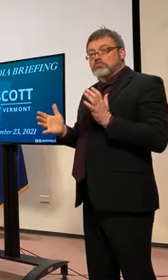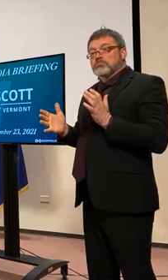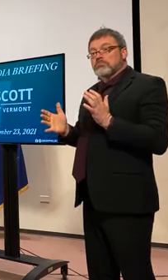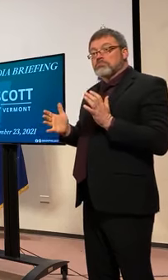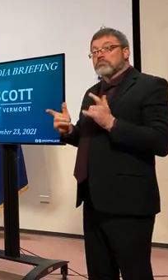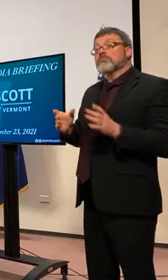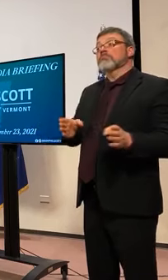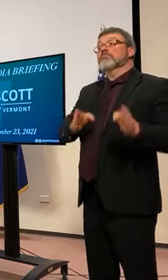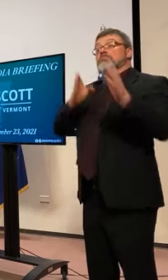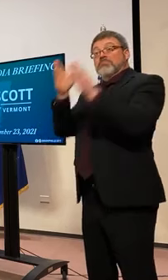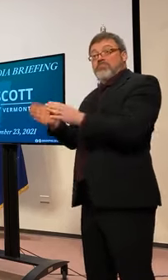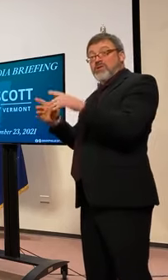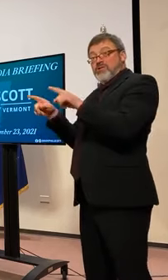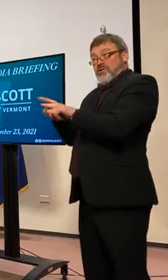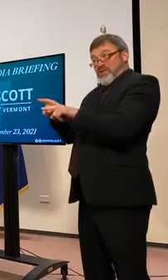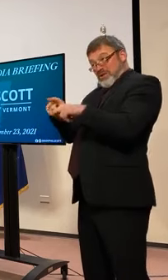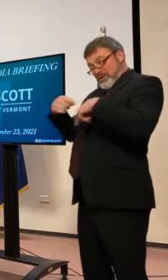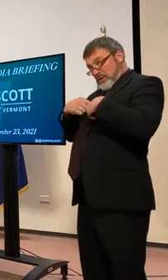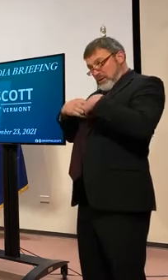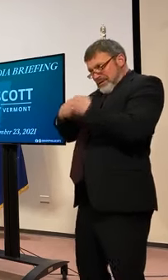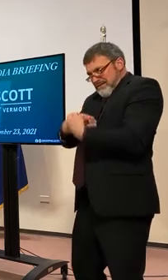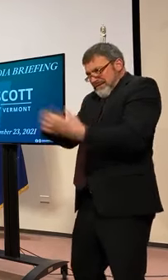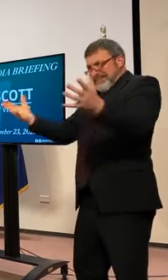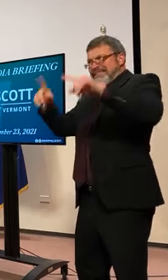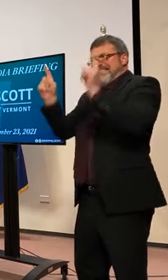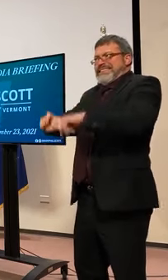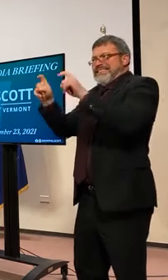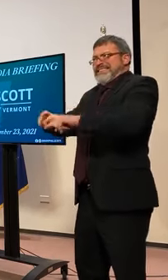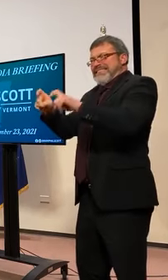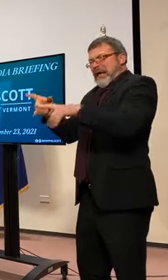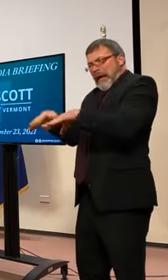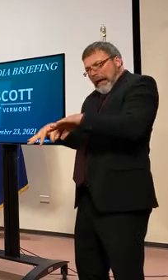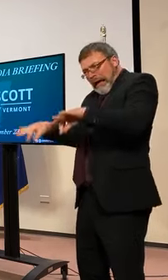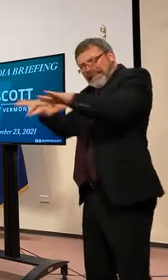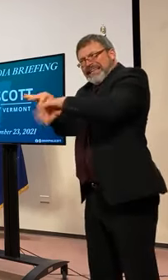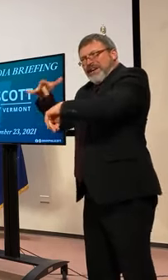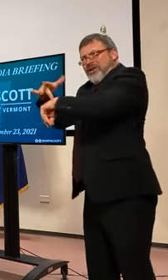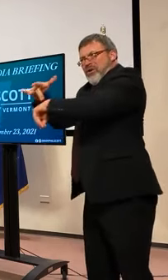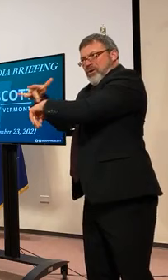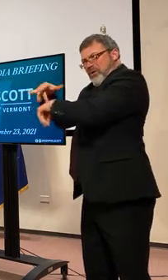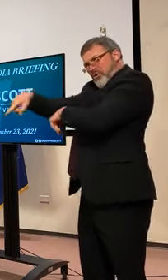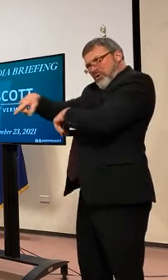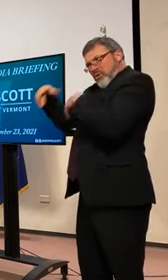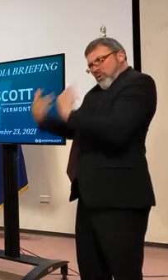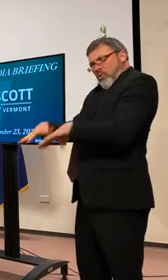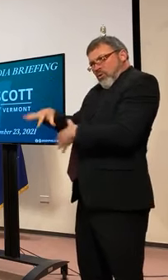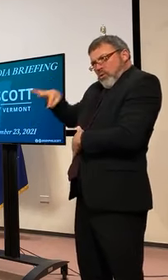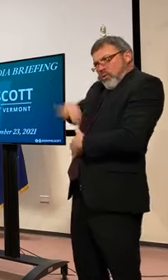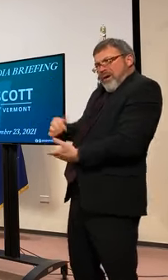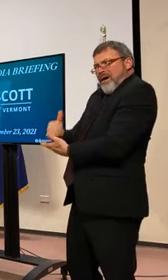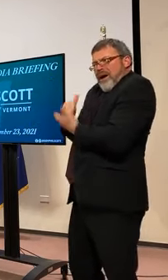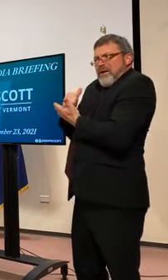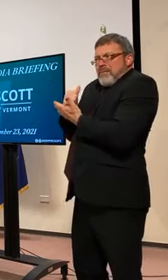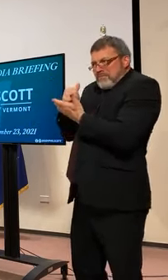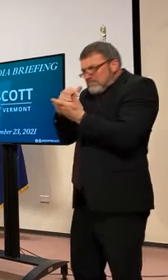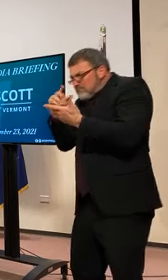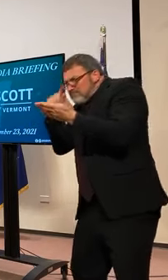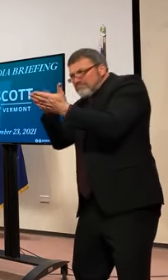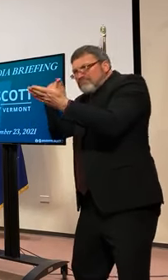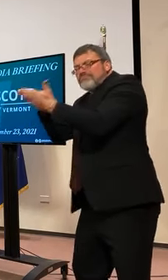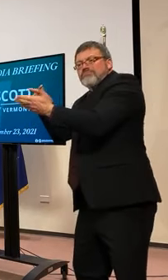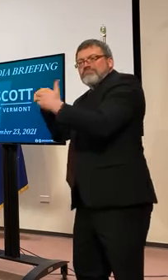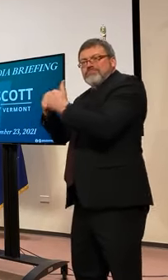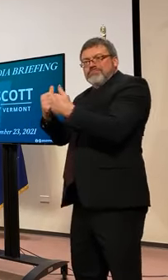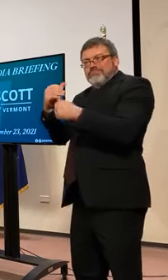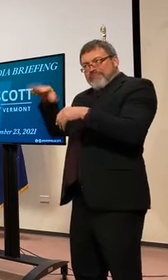as a tool. We've been promoting this ahead of the holidays. This is a staggering number. In the last